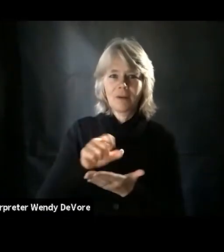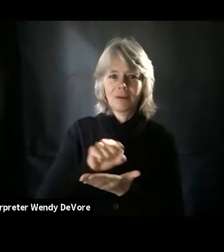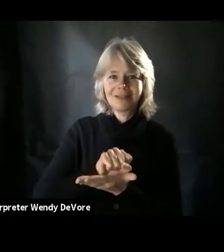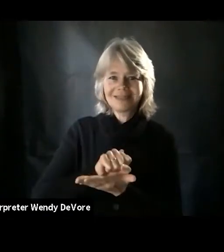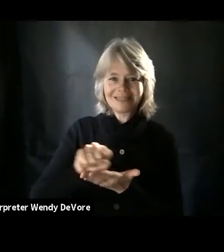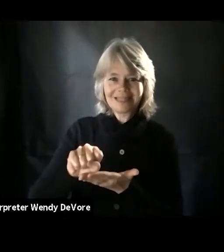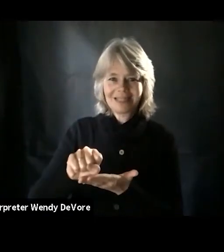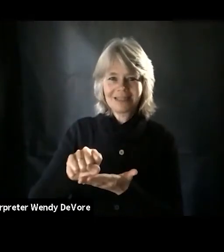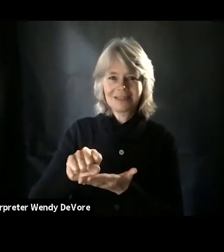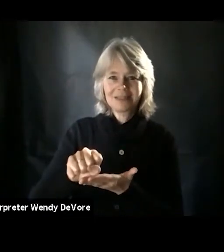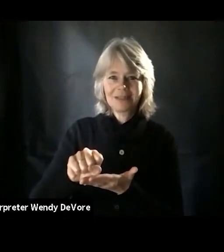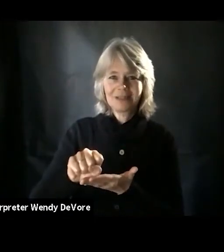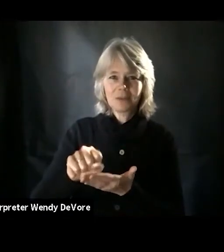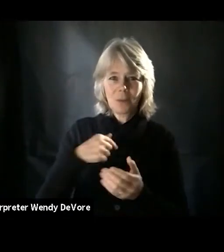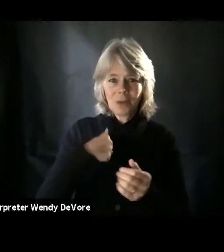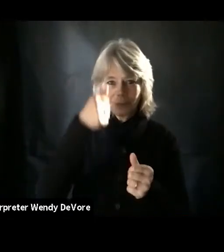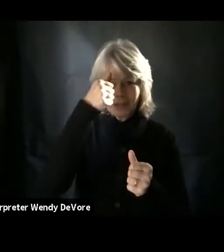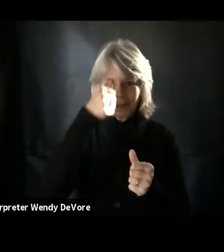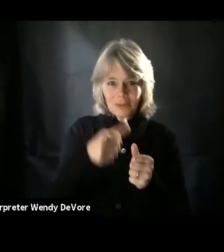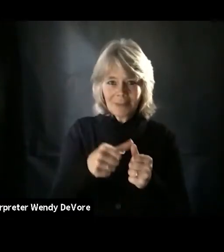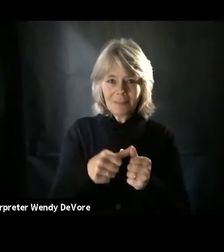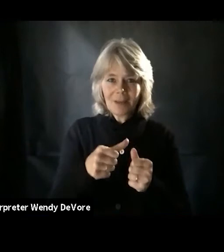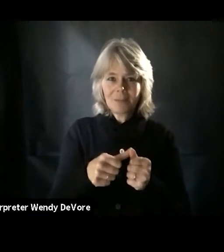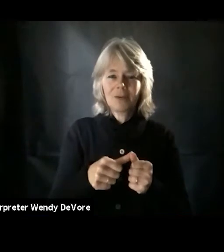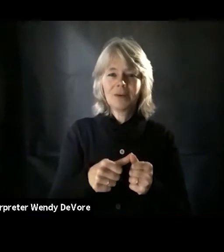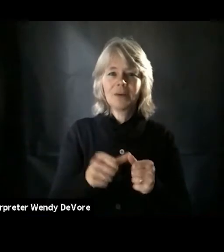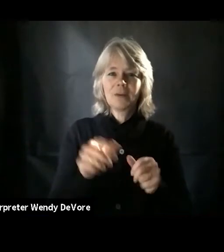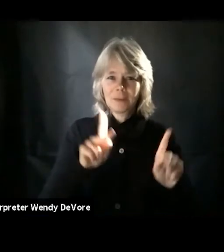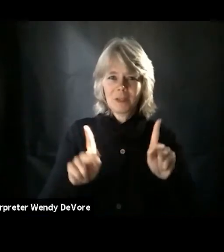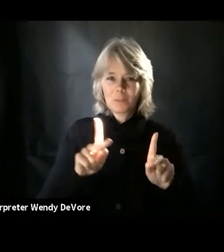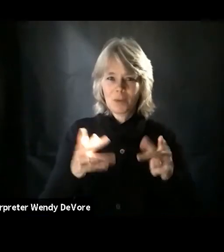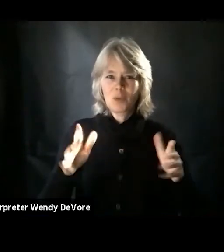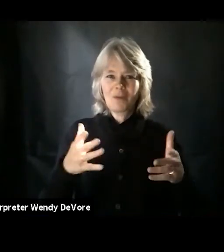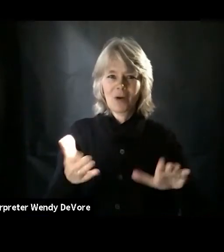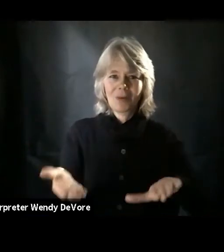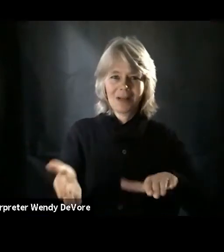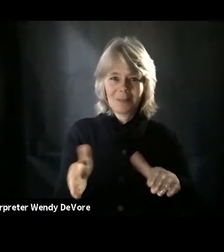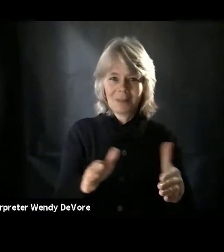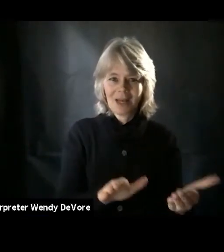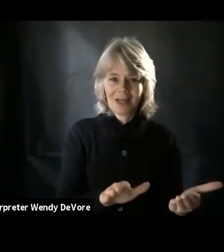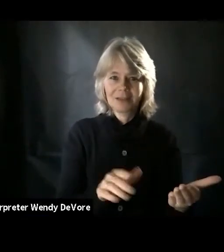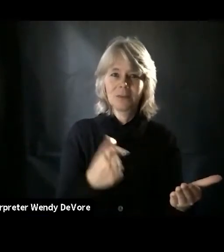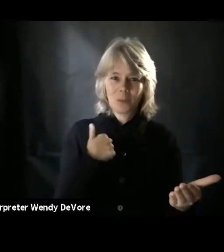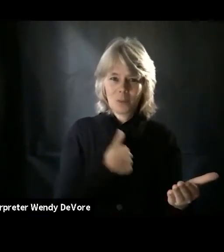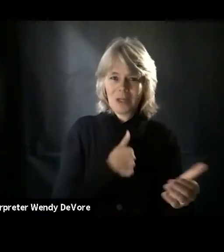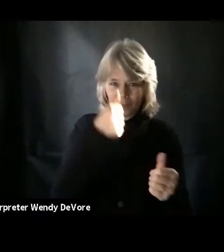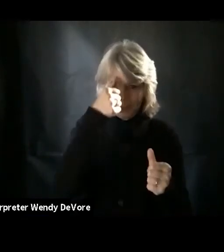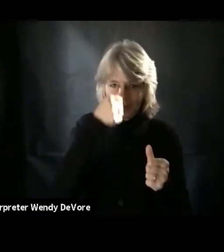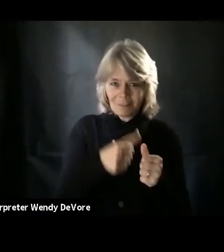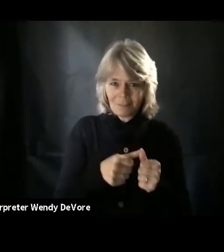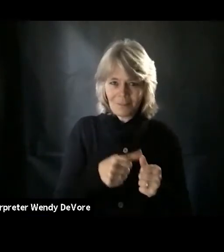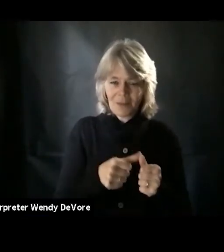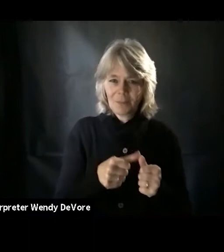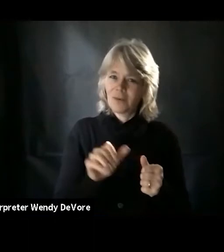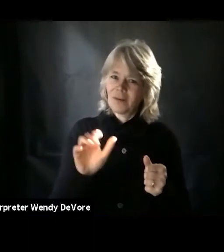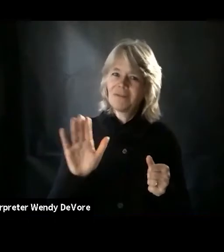Because in remembering those who have gone before us, we are reminded of the